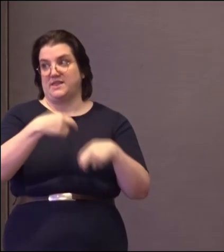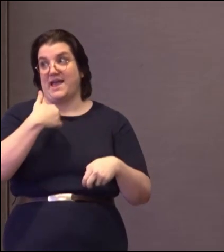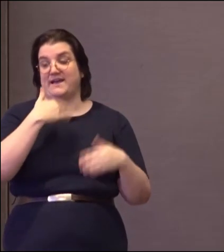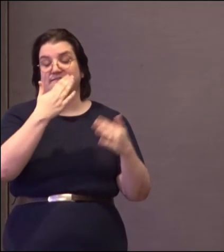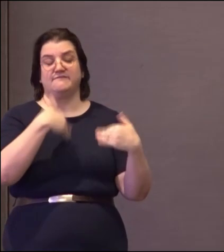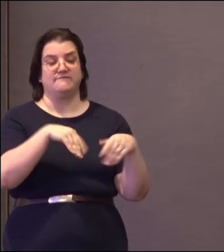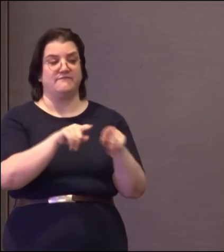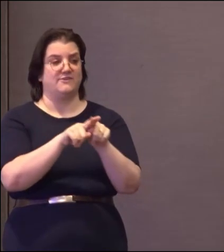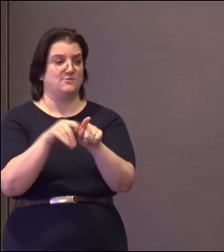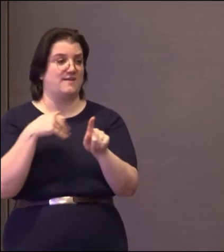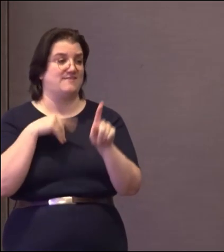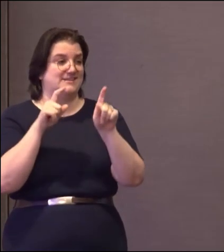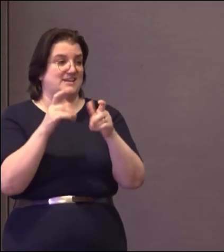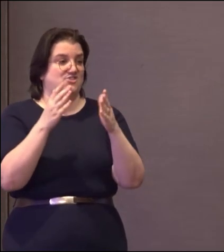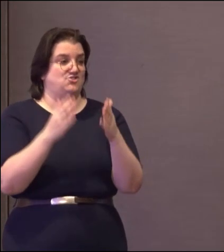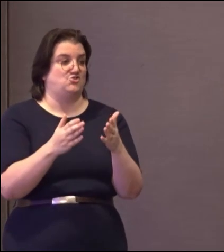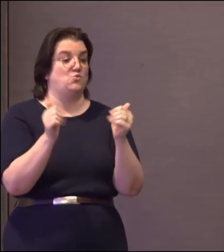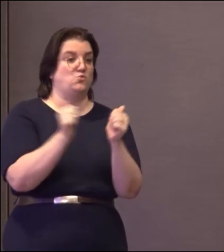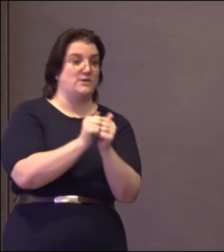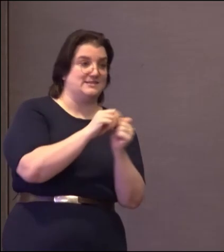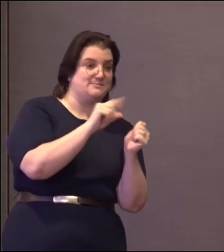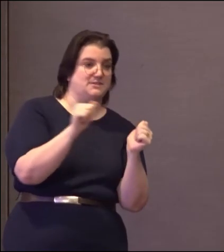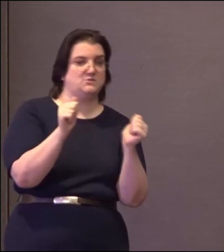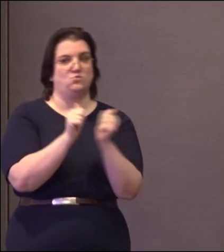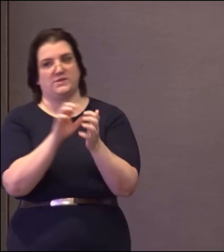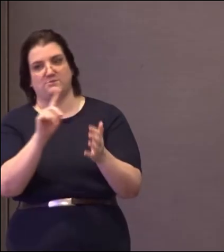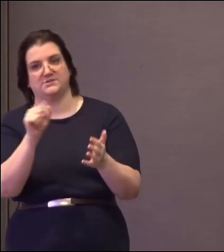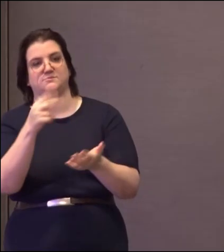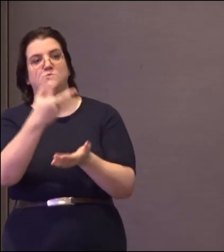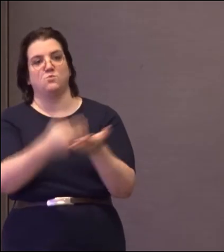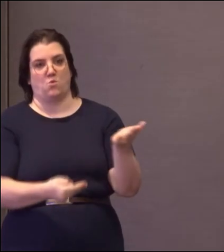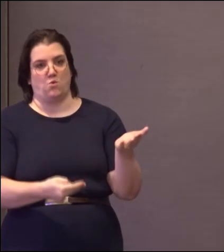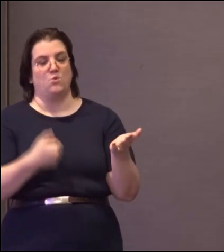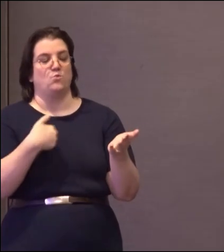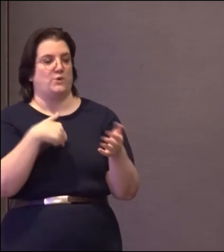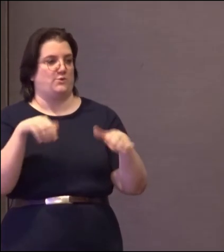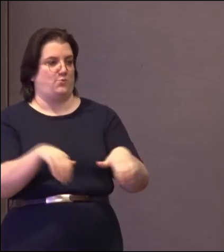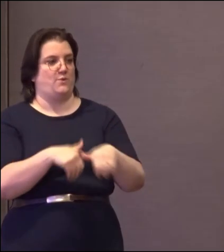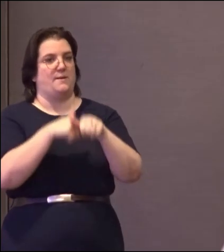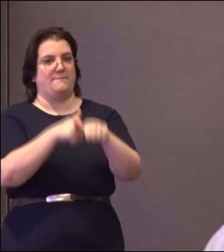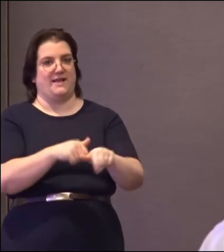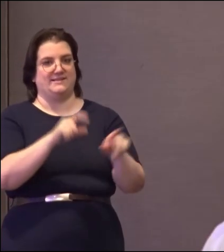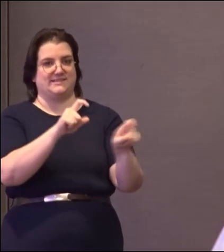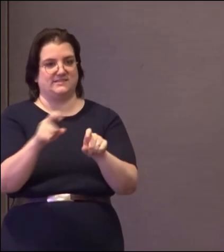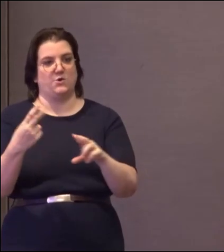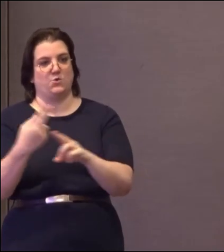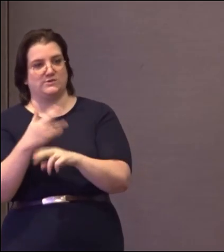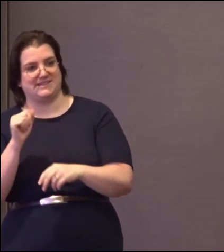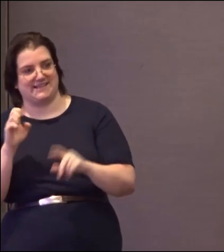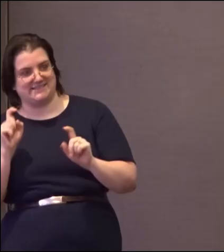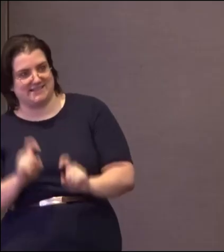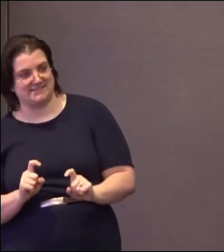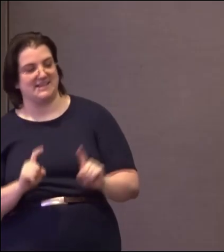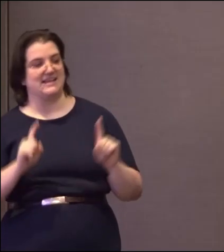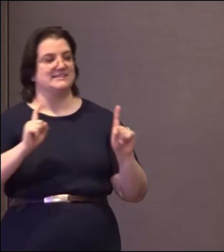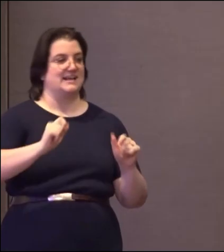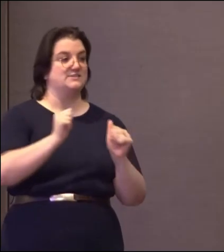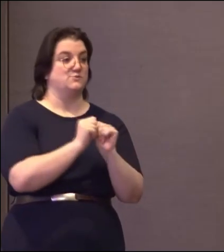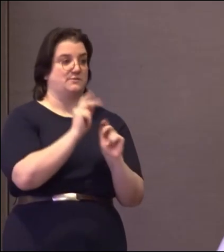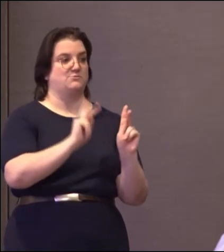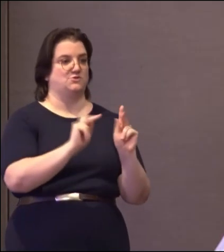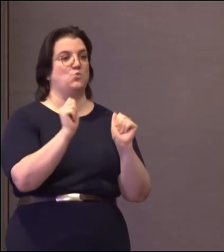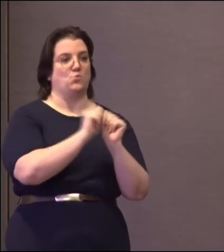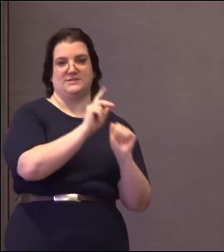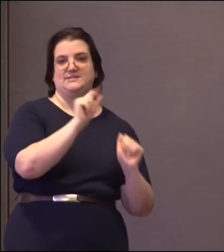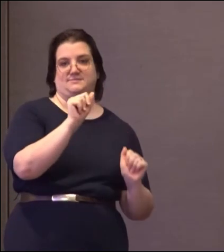also have testers both with and without disabilities. So we do compliance testing, we do use case testing, and we test with persons with